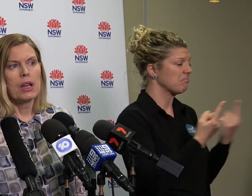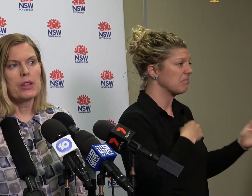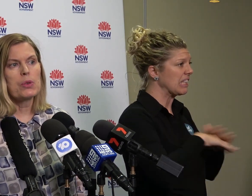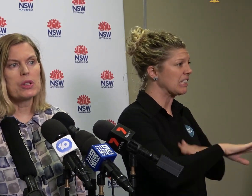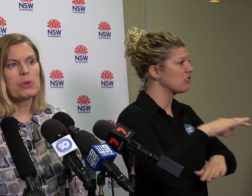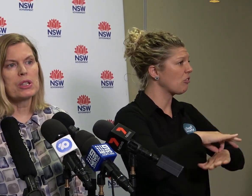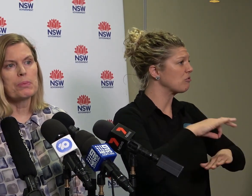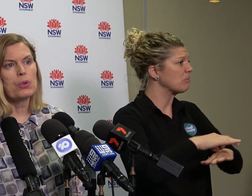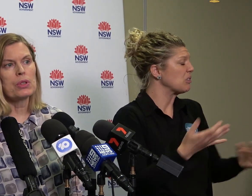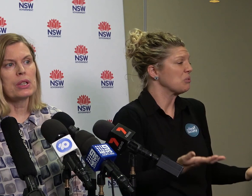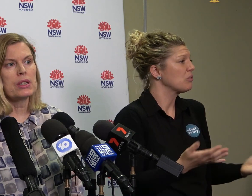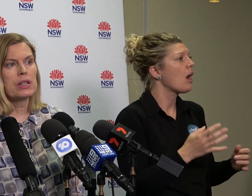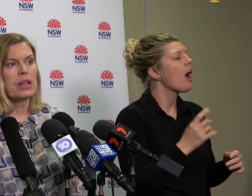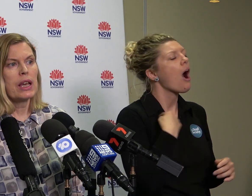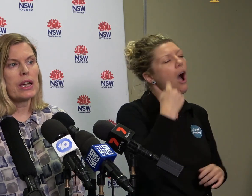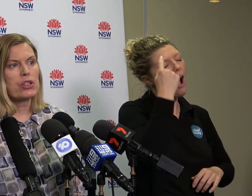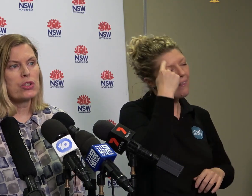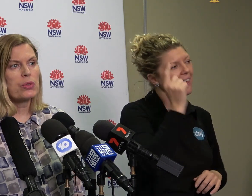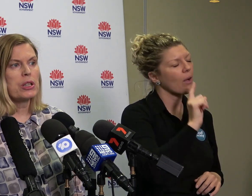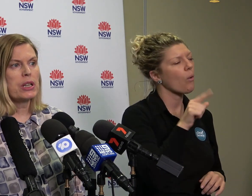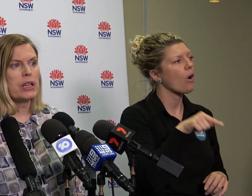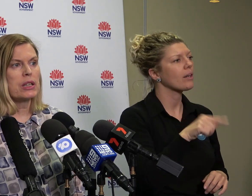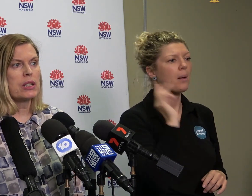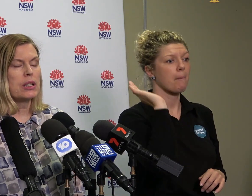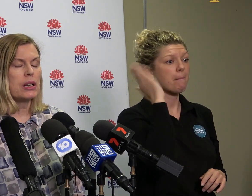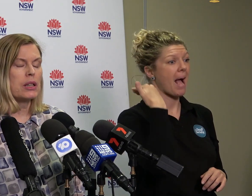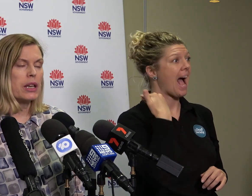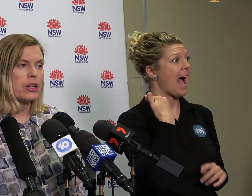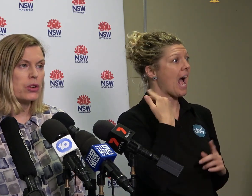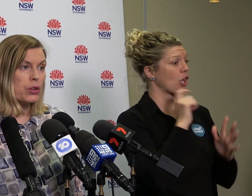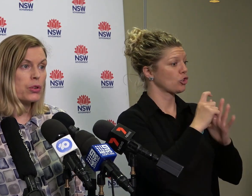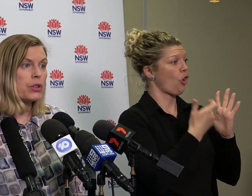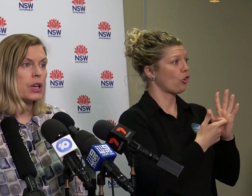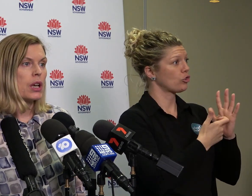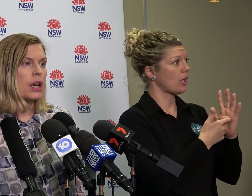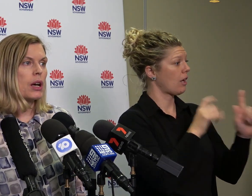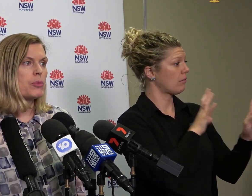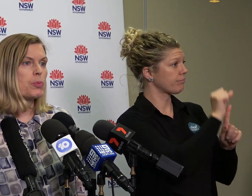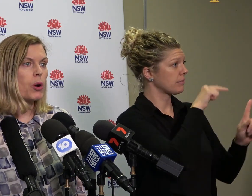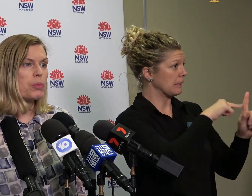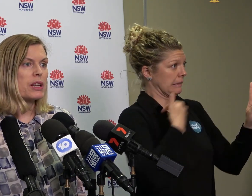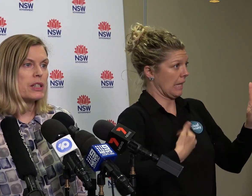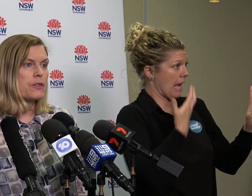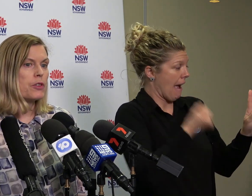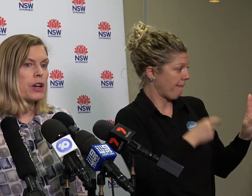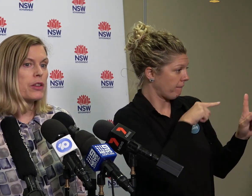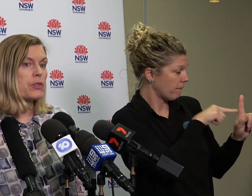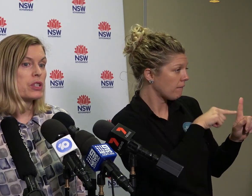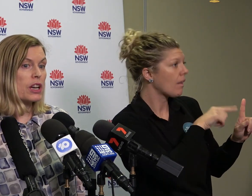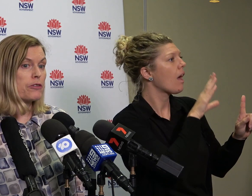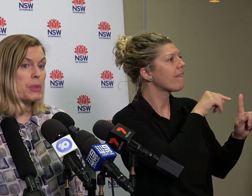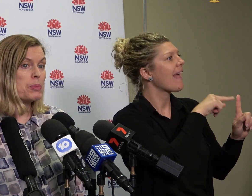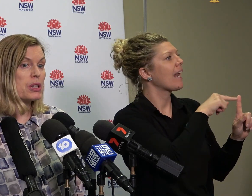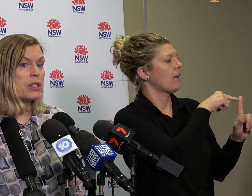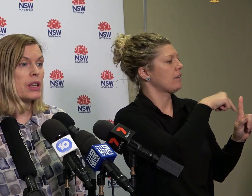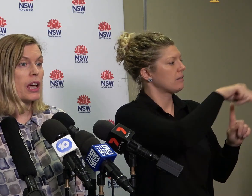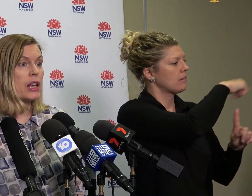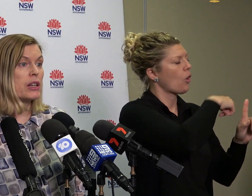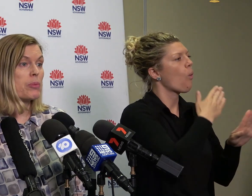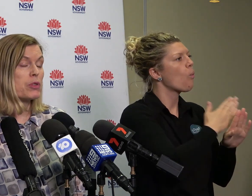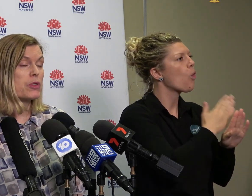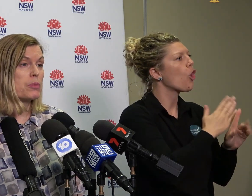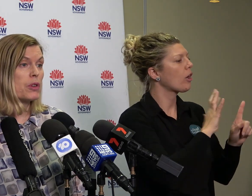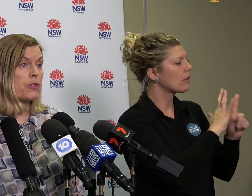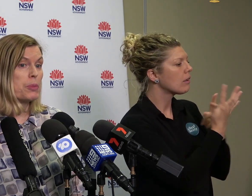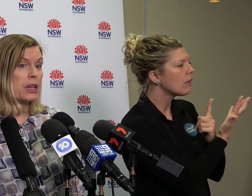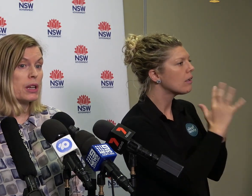system. I think what's most important is that actions already occurred to promptly identify those staff members, and